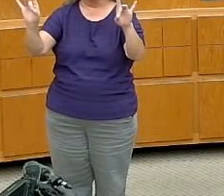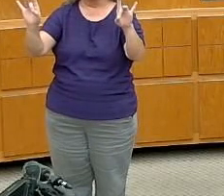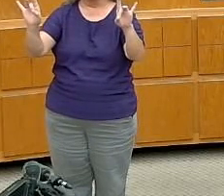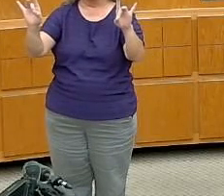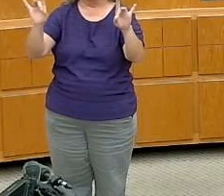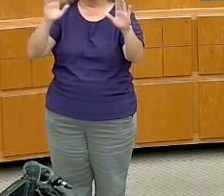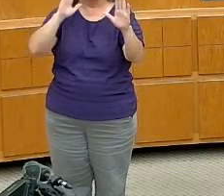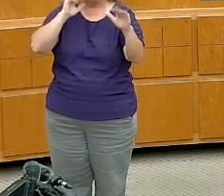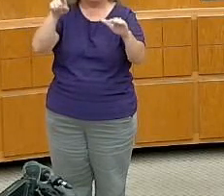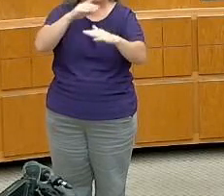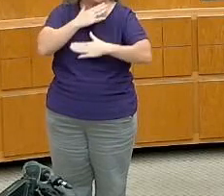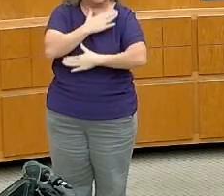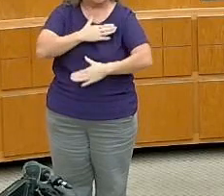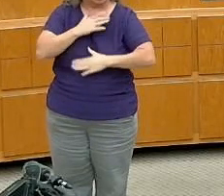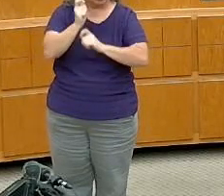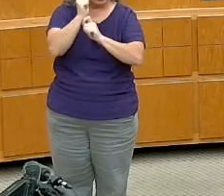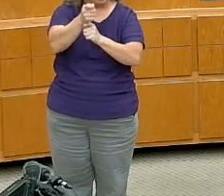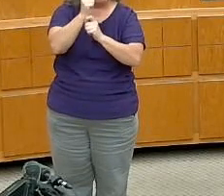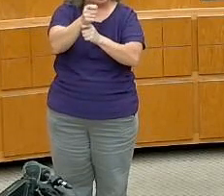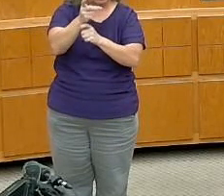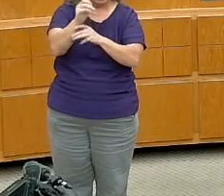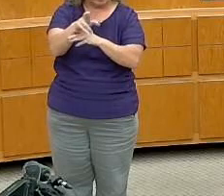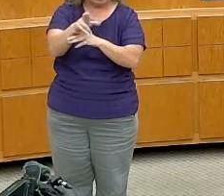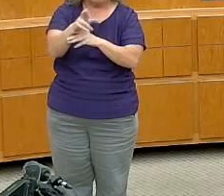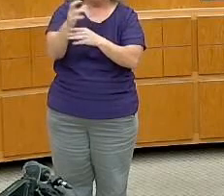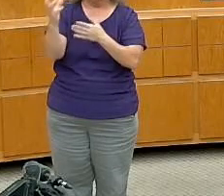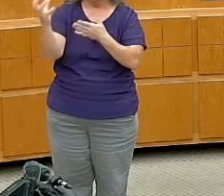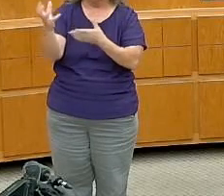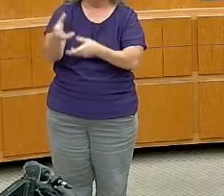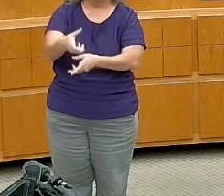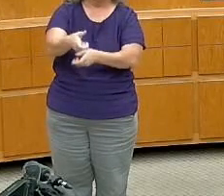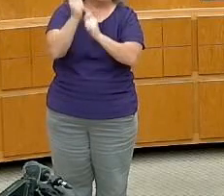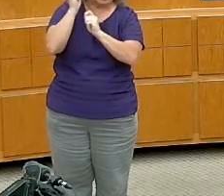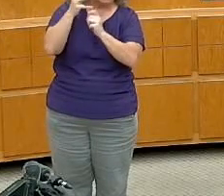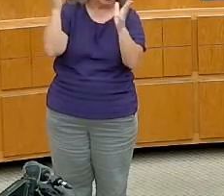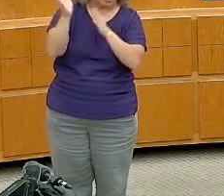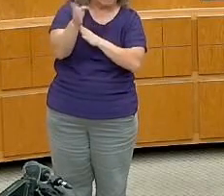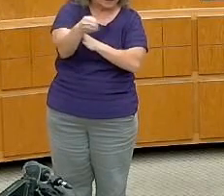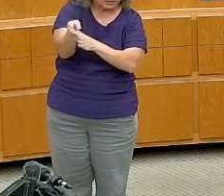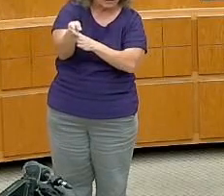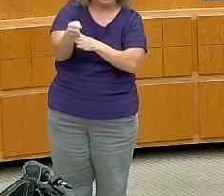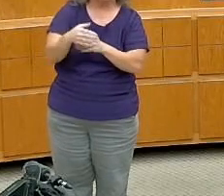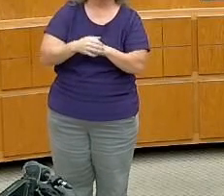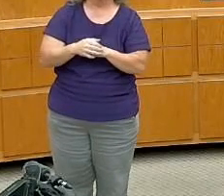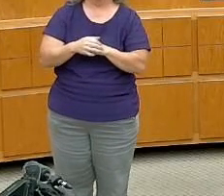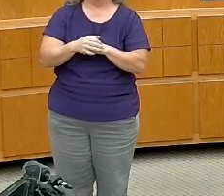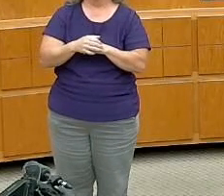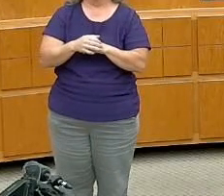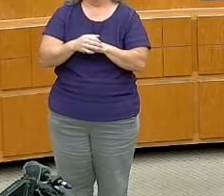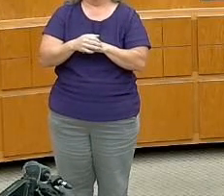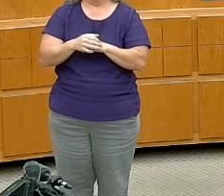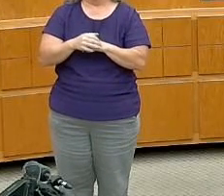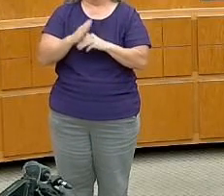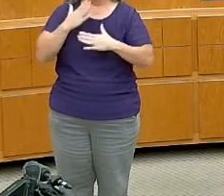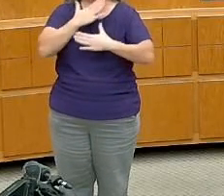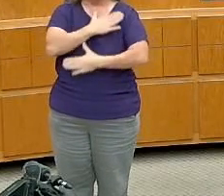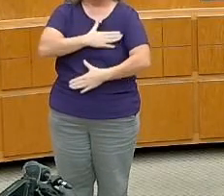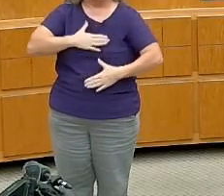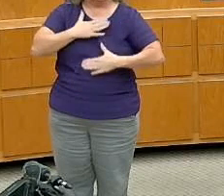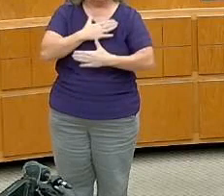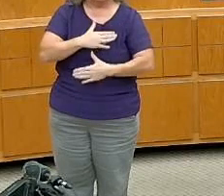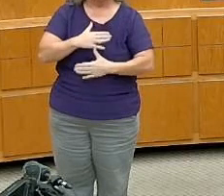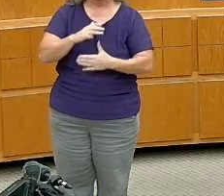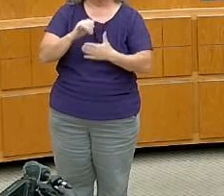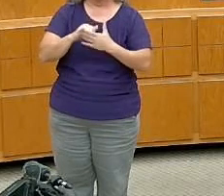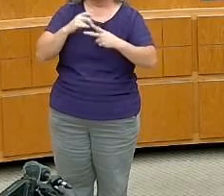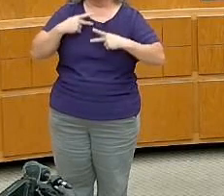enjoy your fishing pier. We hope you catch a lot of fish. We hope that it is a great experience for you as a physical activity is